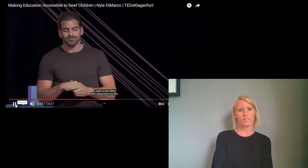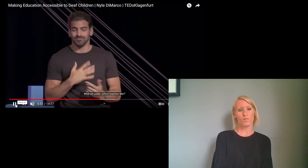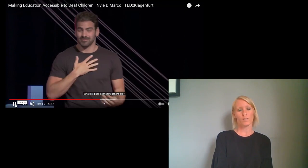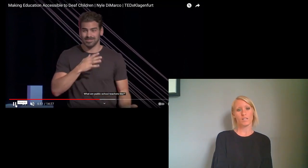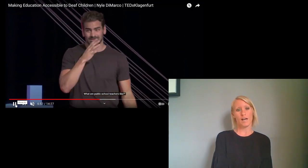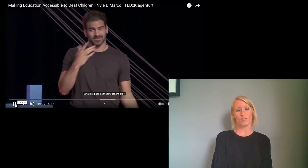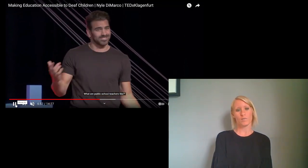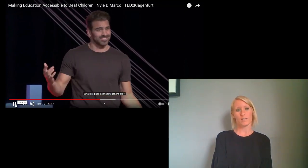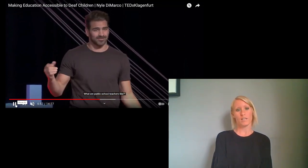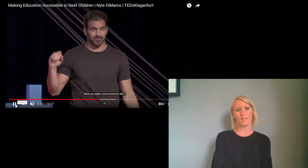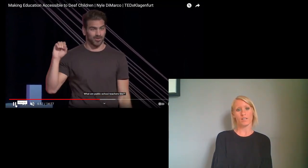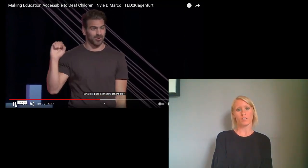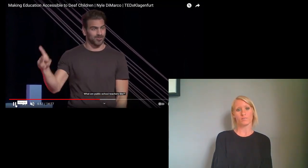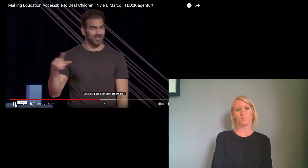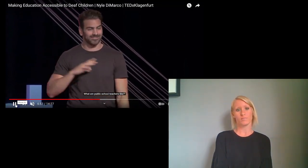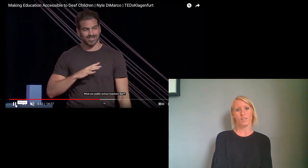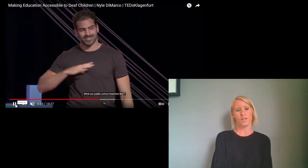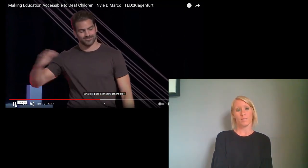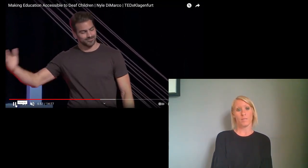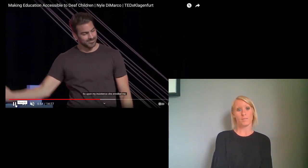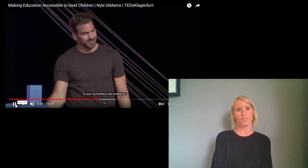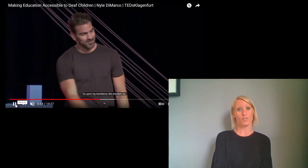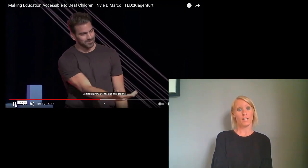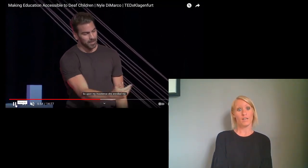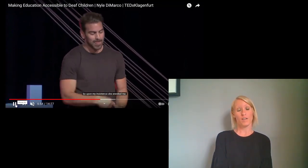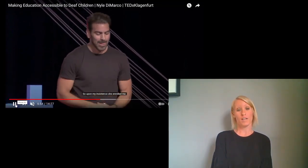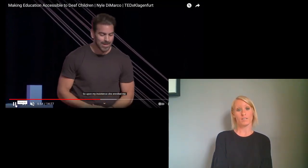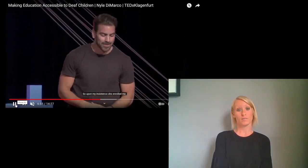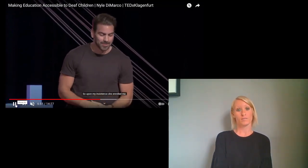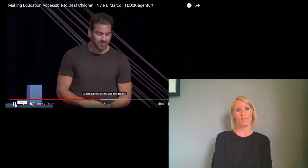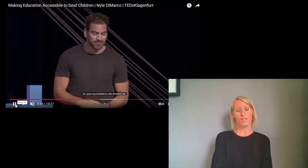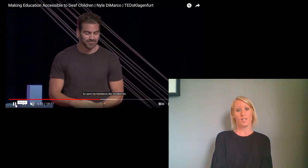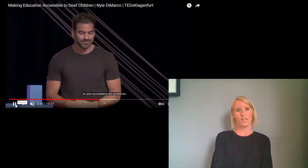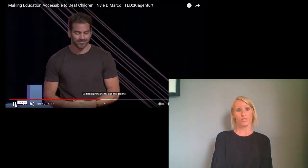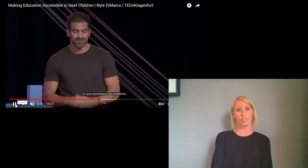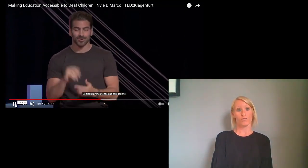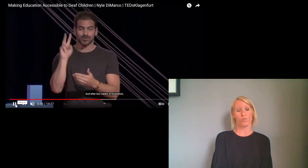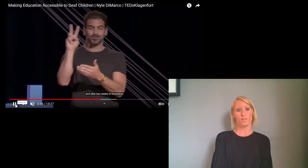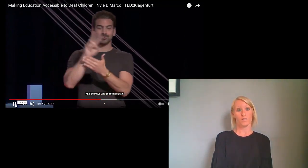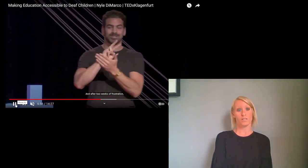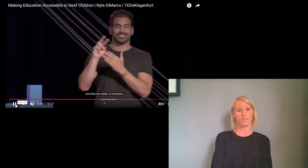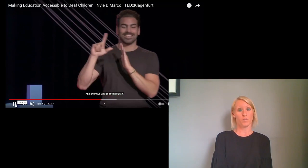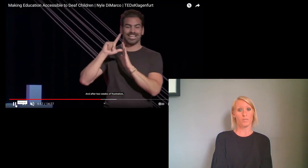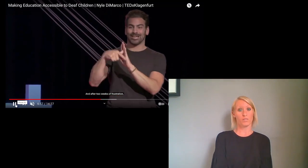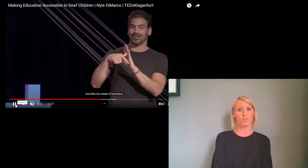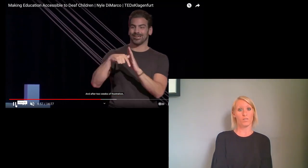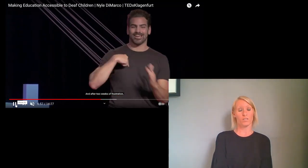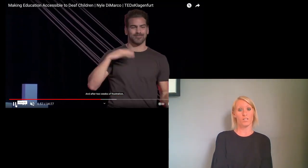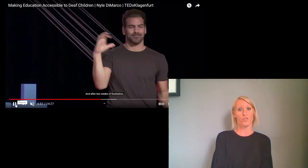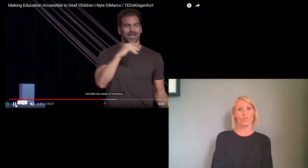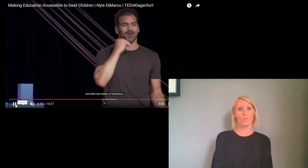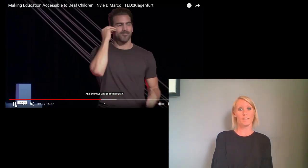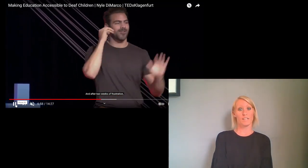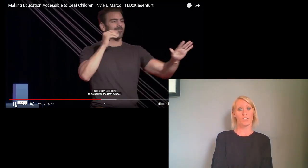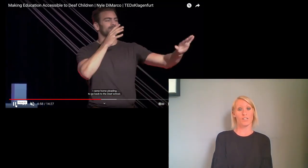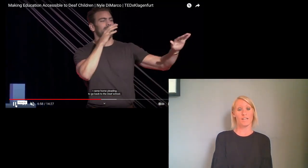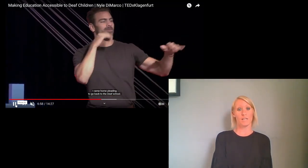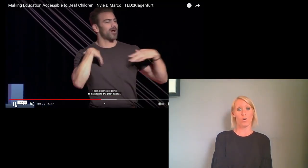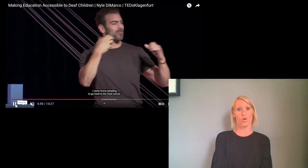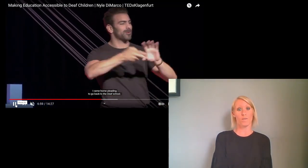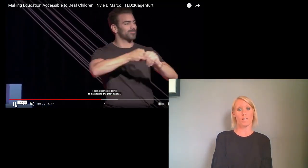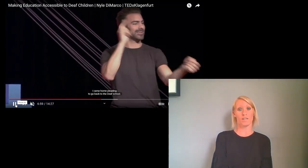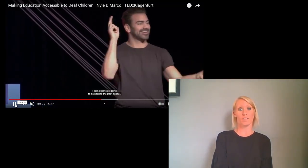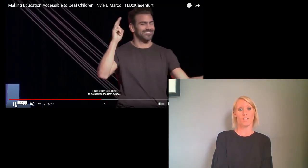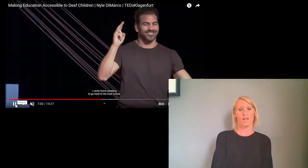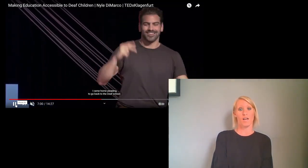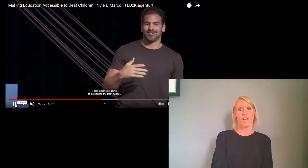And I want to see what the classroom is like there." My mom said, "Okay, fine." And she enrolled me in public school. 2 weeks later, I